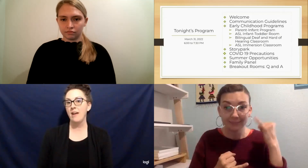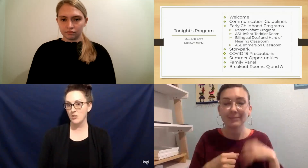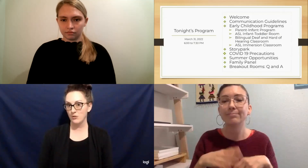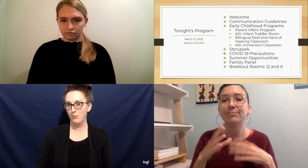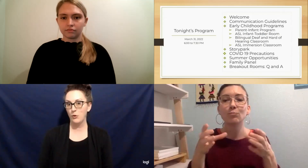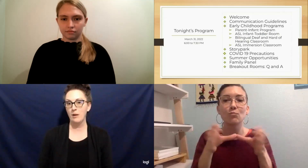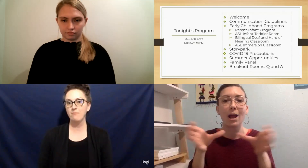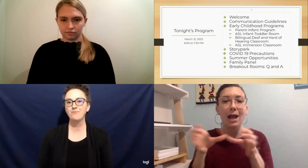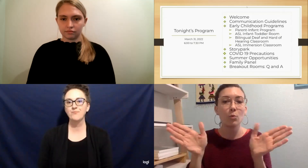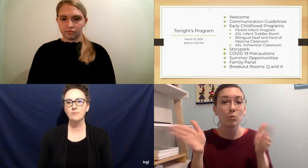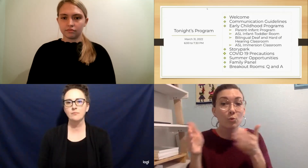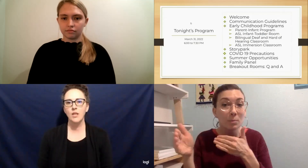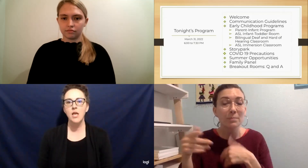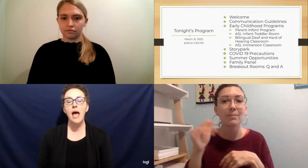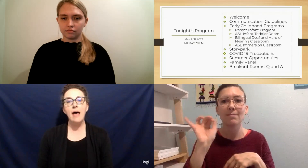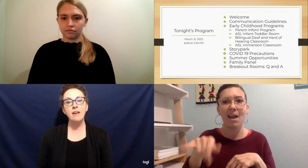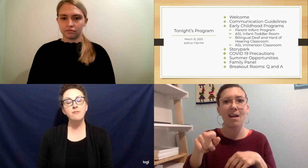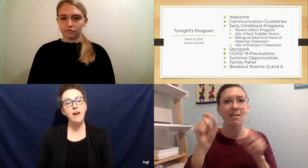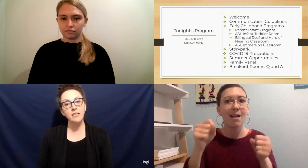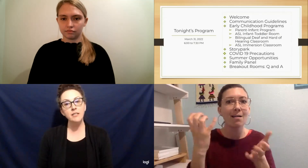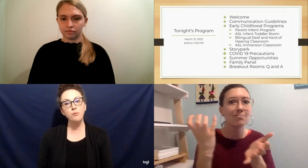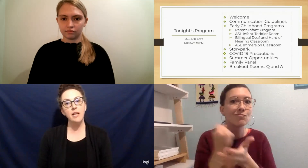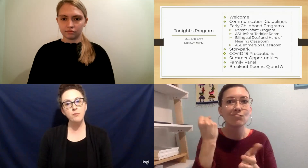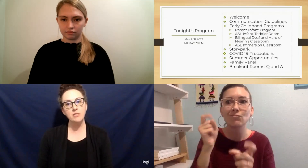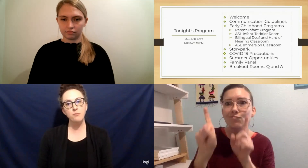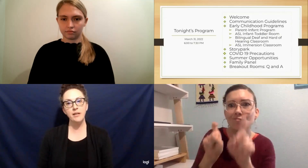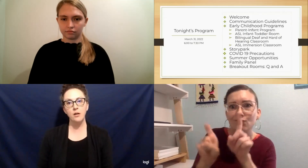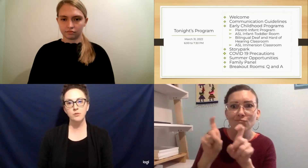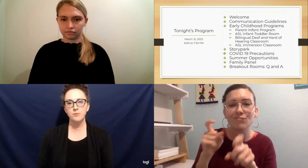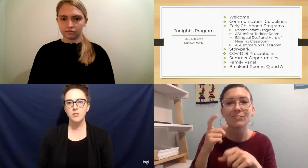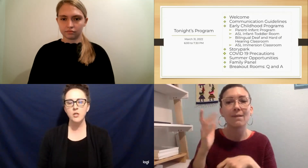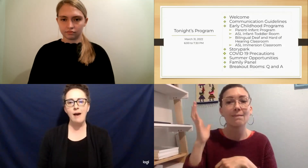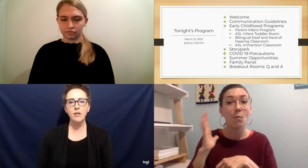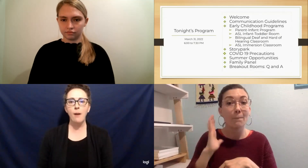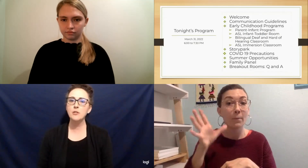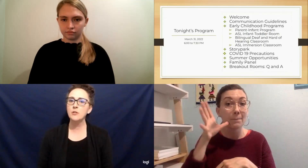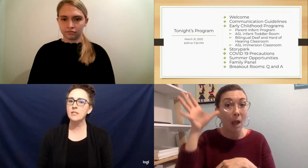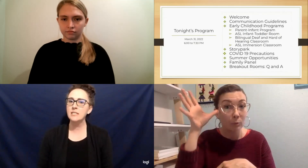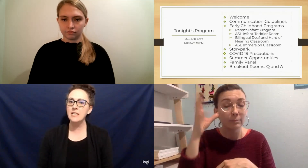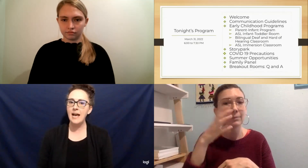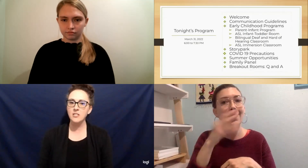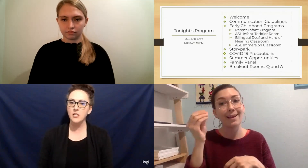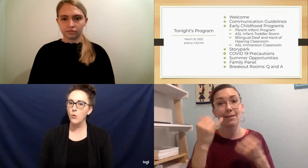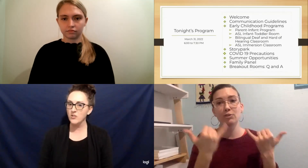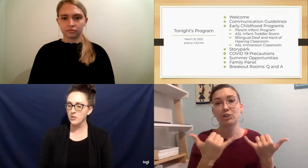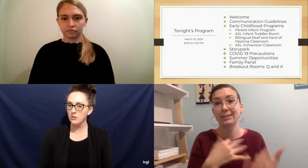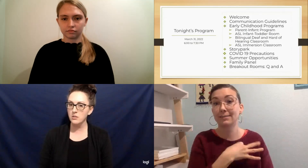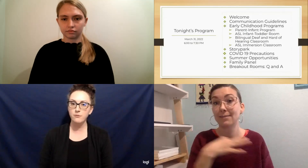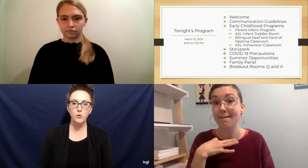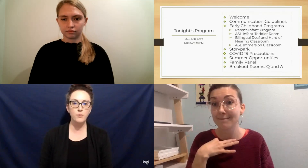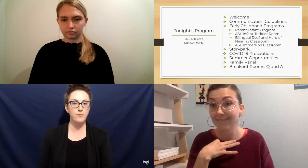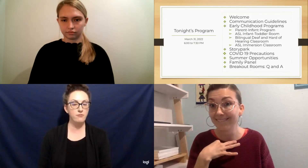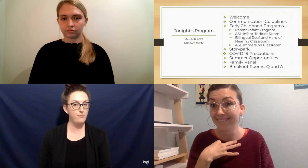have had children in the program. And then finally, we will end with some breakout rooms so that you have an opportunity to ask your questions